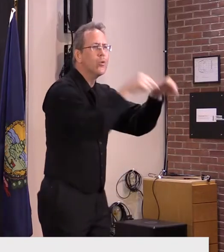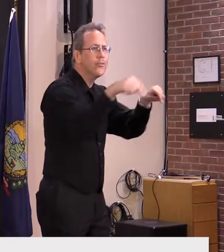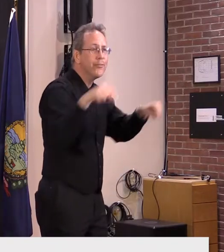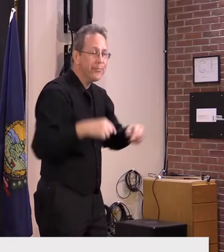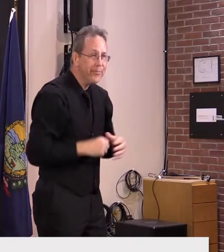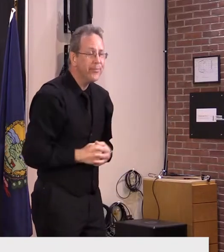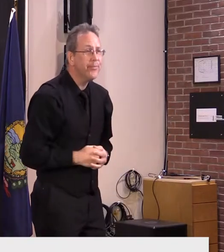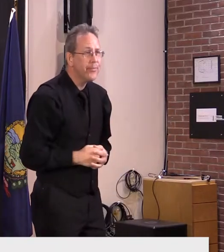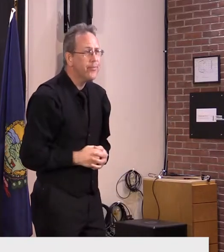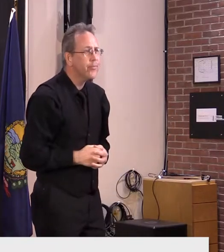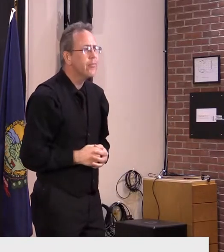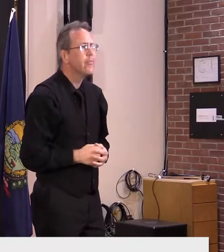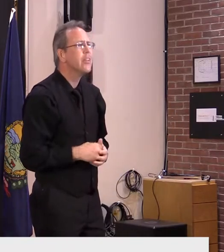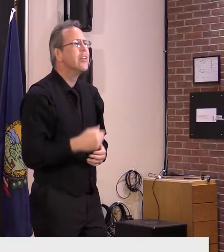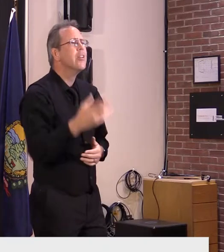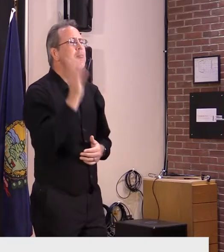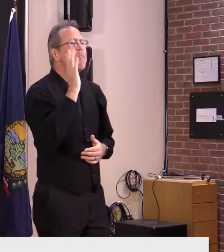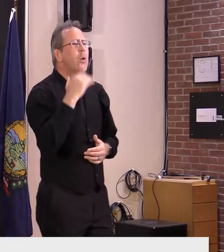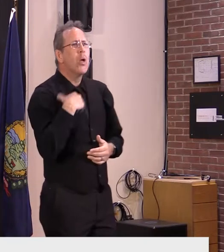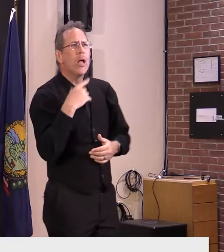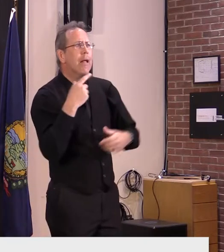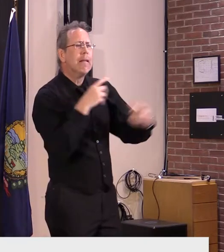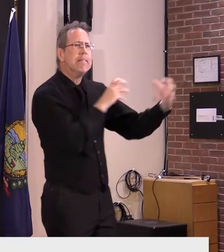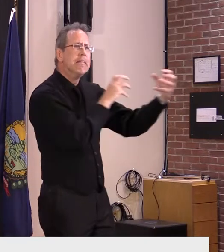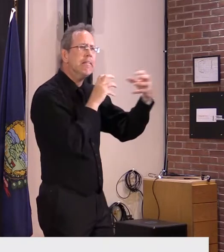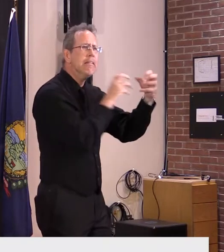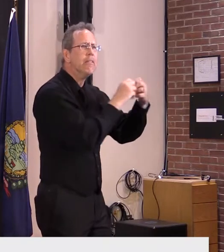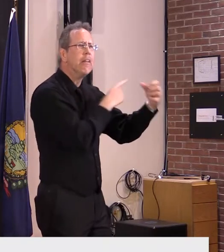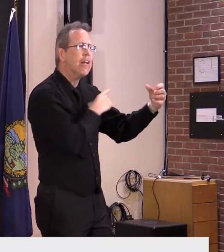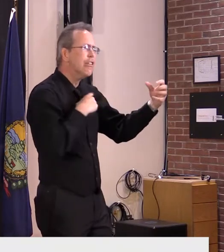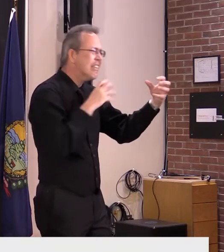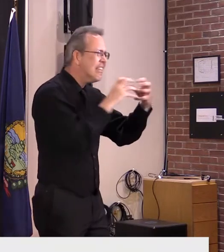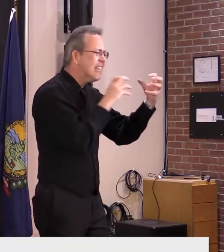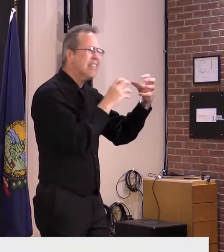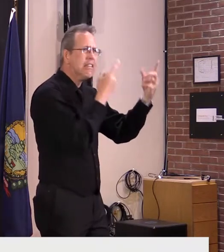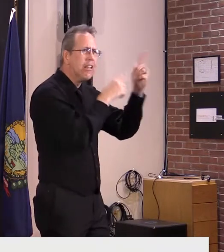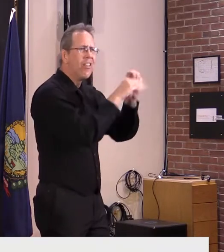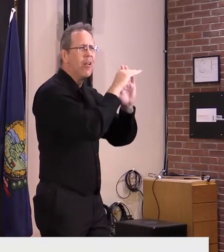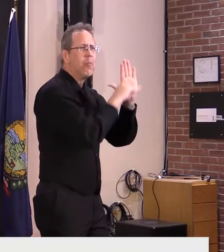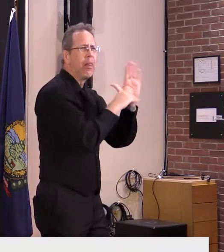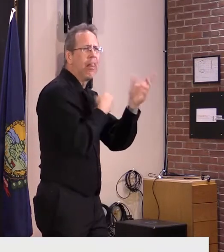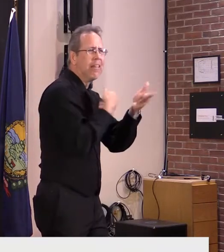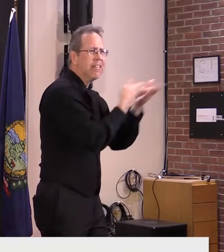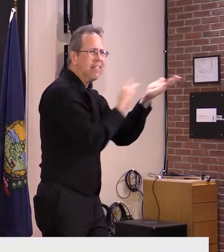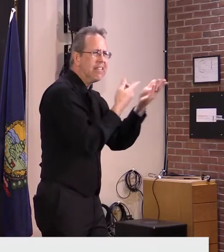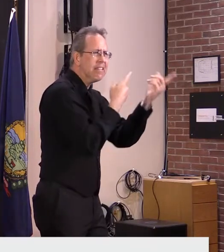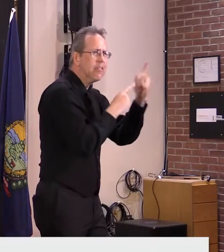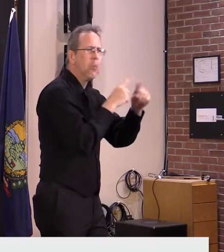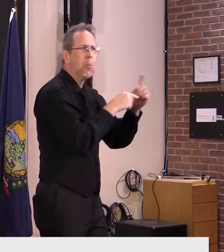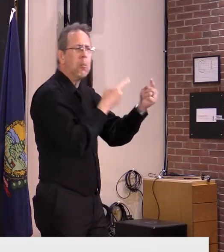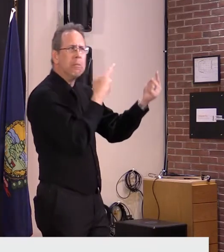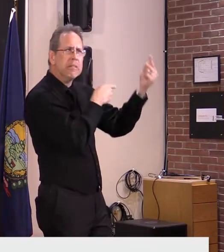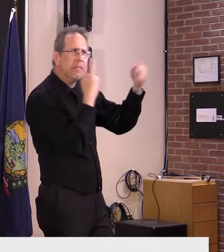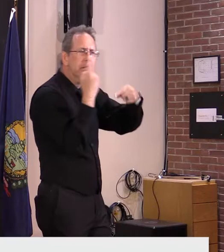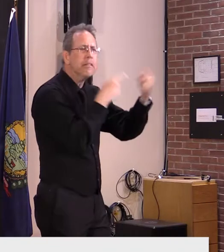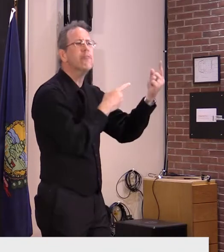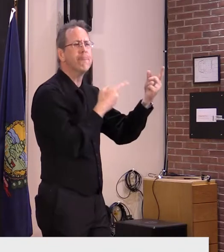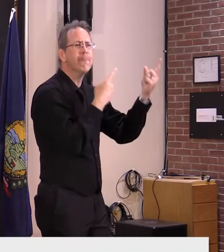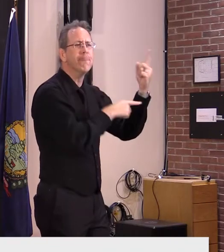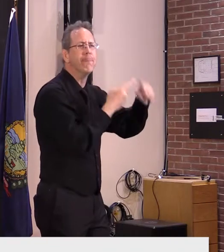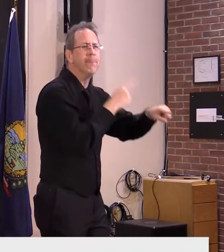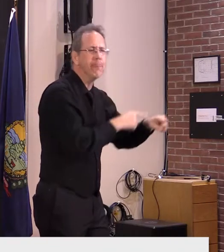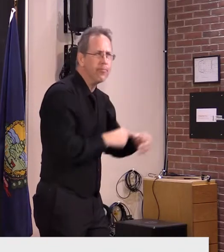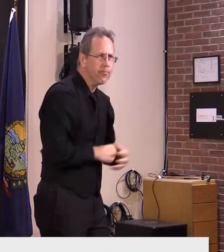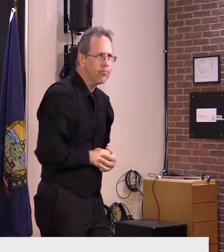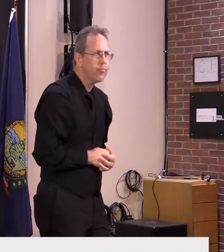about issues attached to the housing bills, we worked out many of our differences, and we'll be investing hundreds of millions to